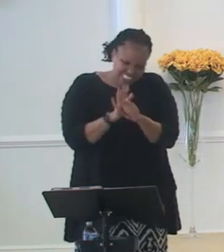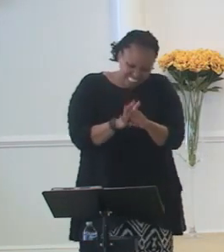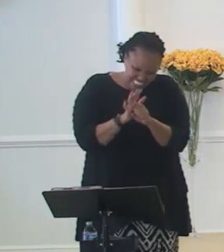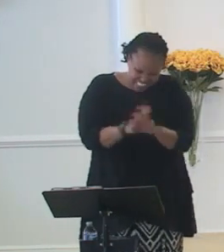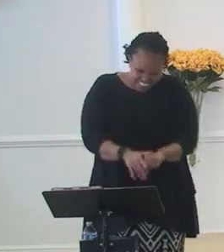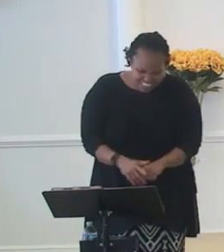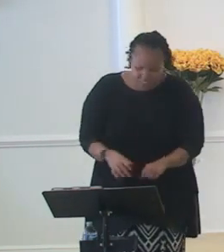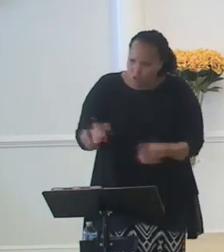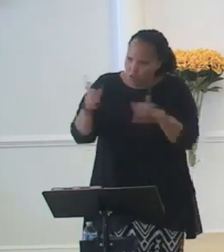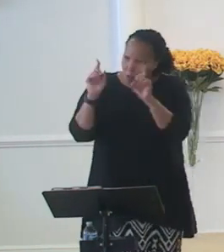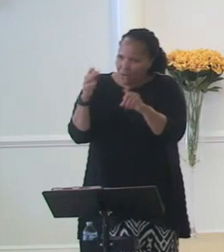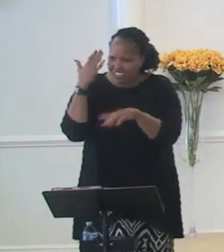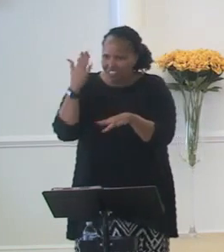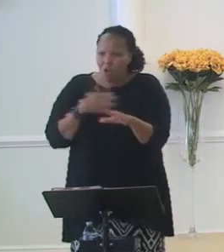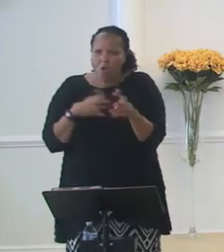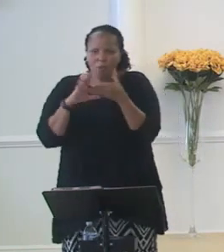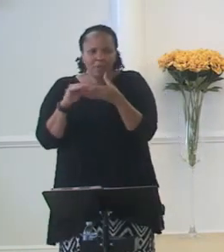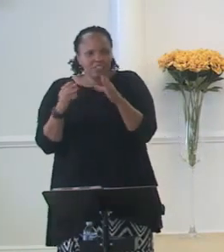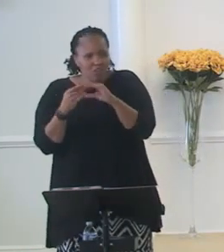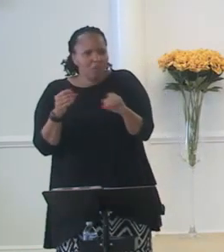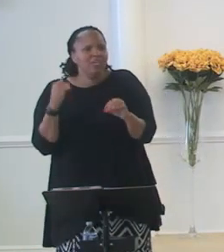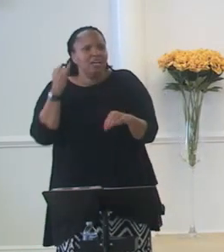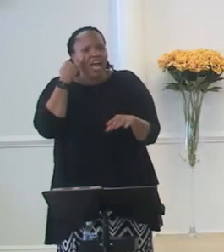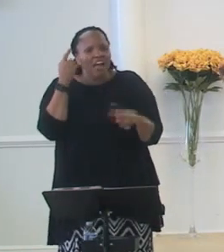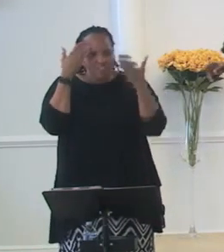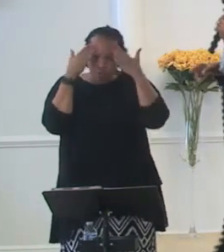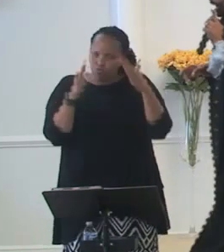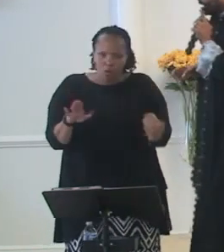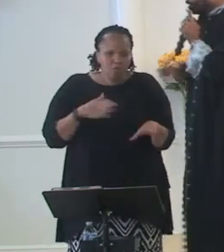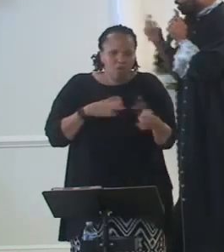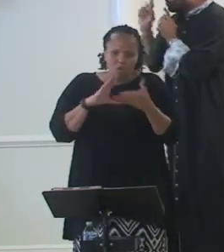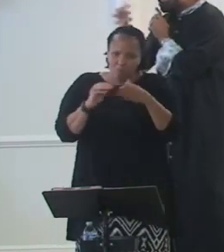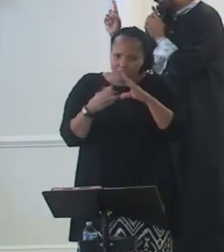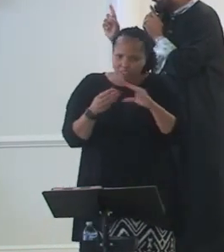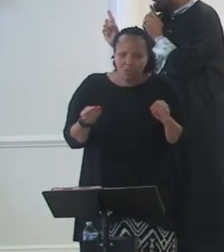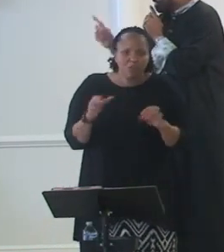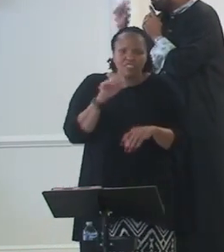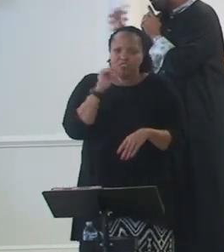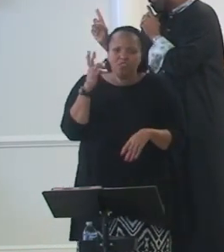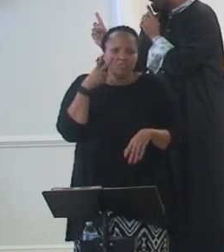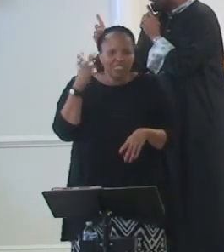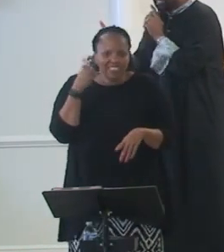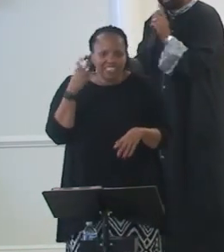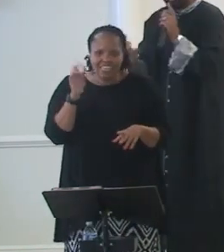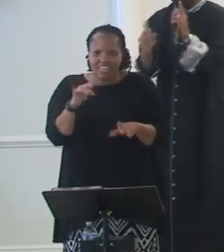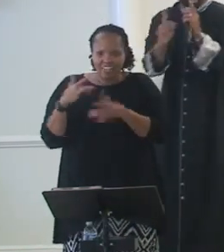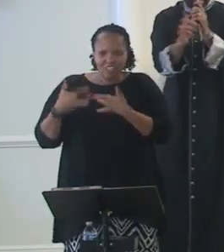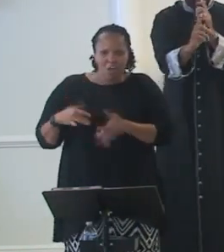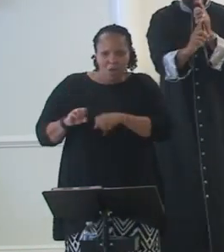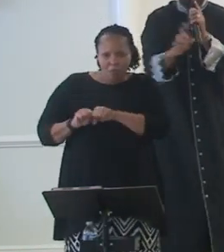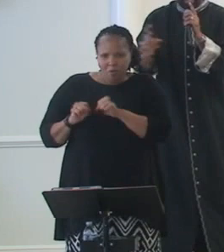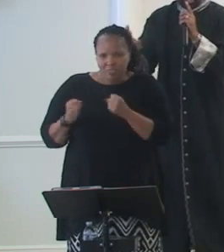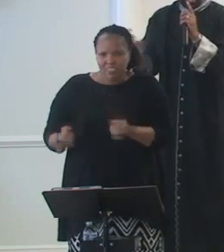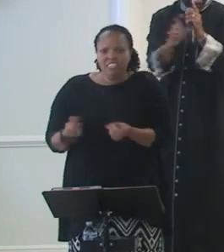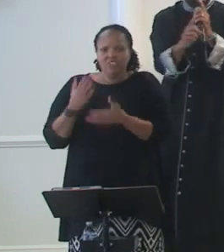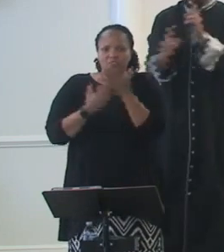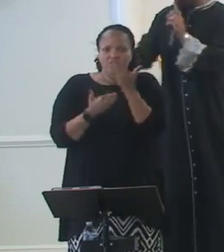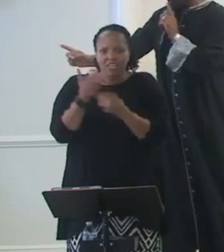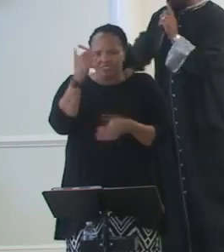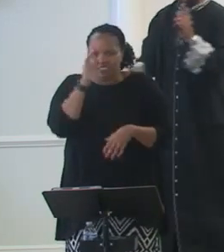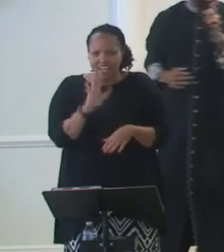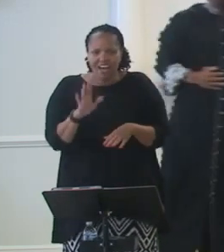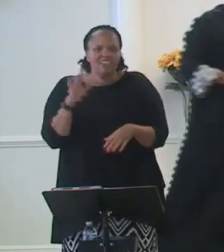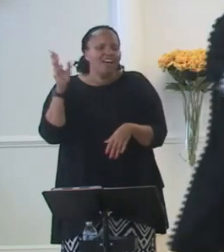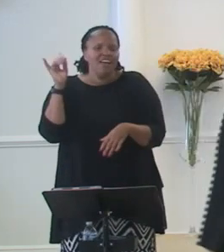crushed. I know the story. Because if you don't know the story, then you won't see that brokenness from the hand of God is